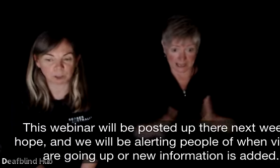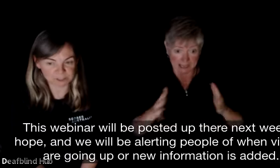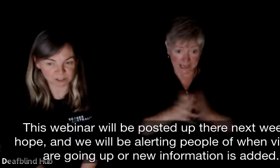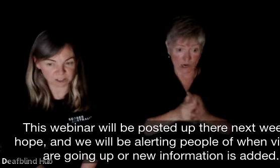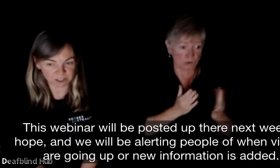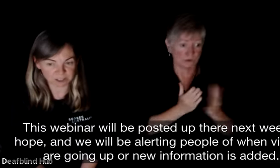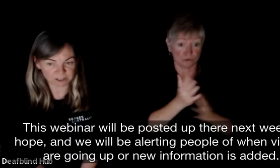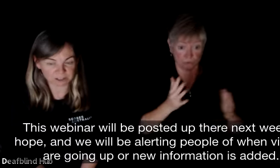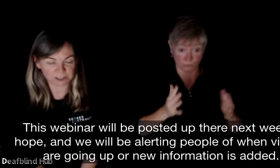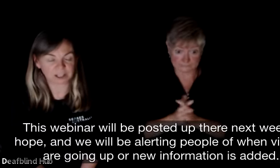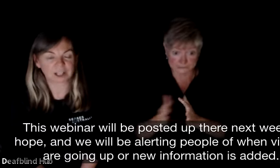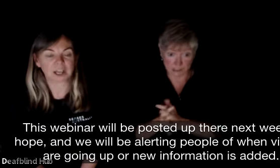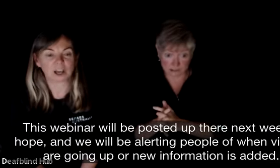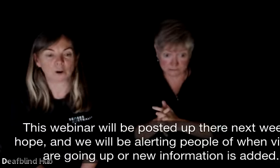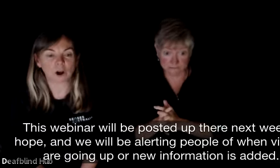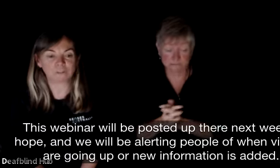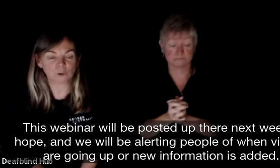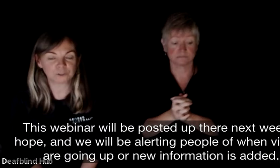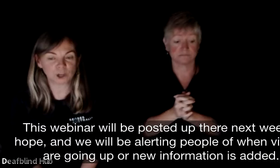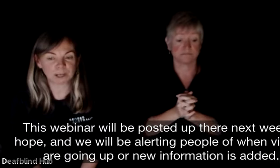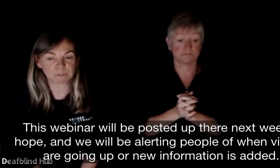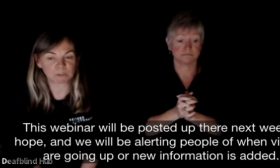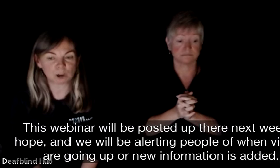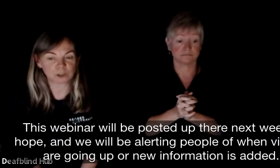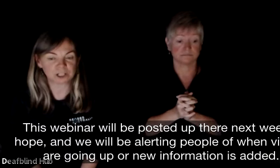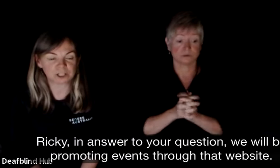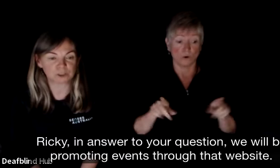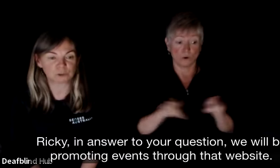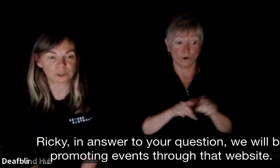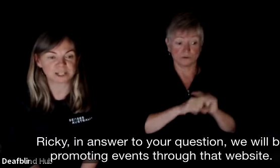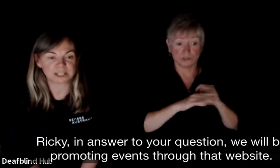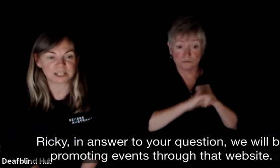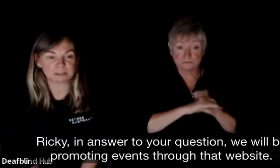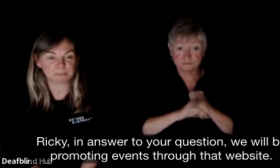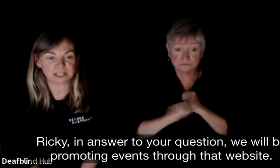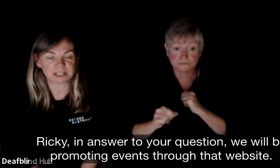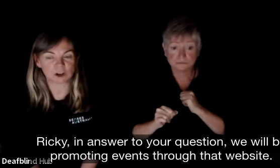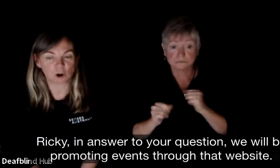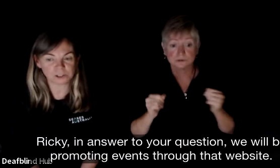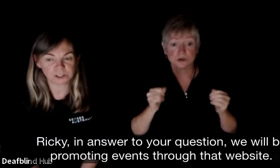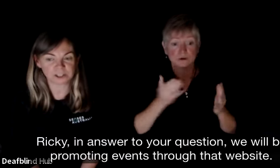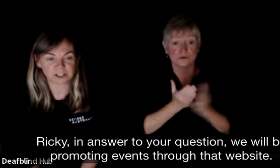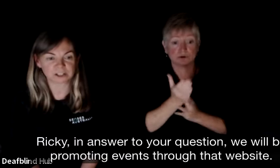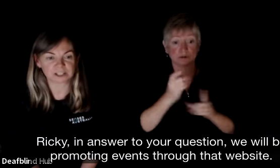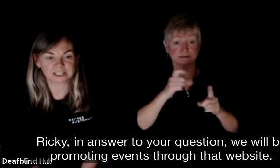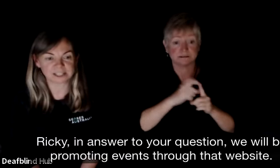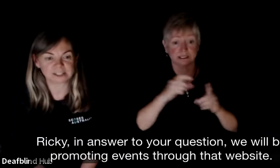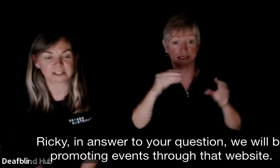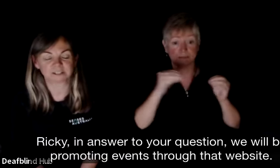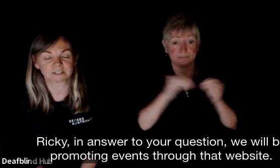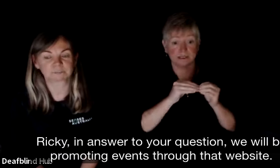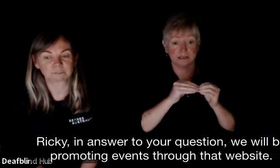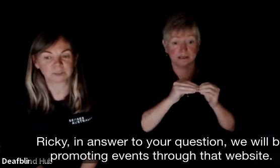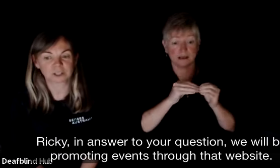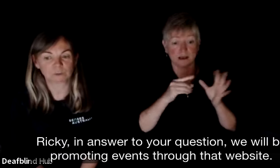that website. I've also been promoting through the DB Ost